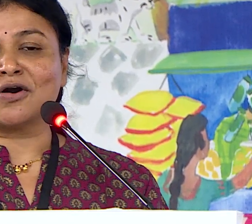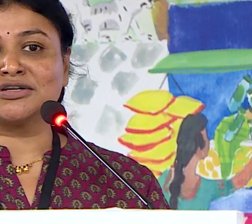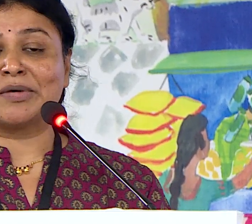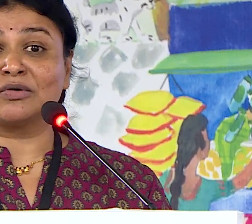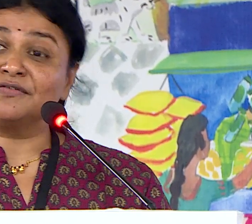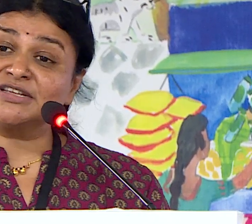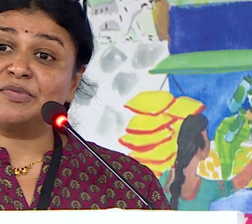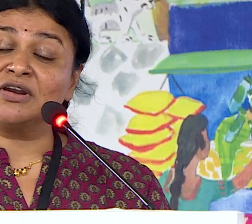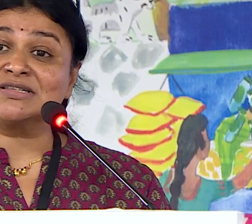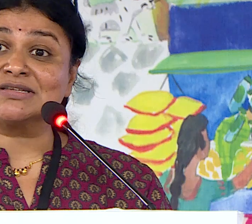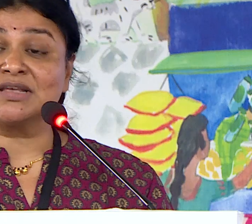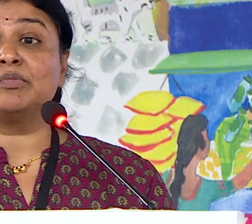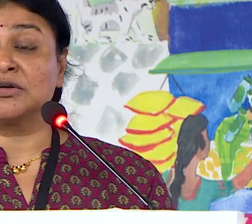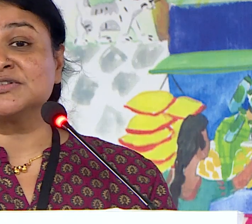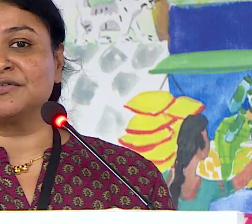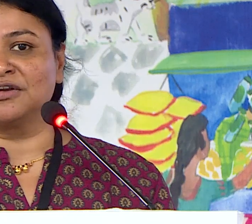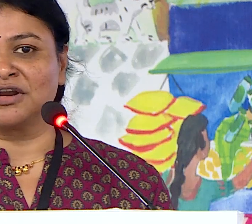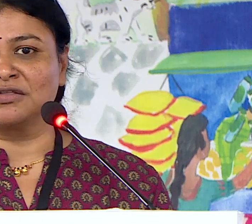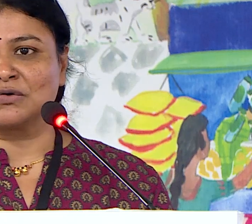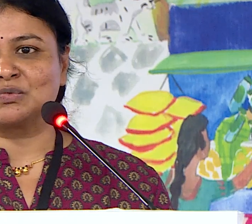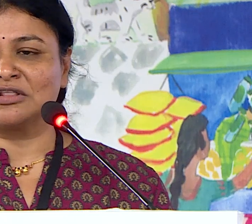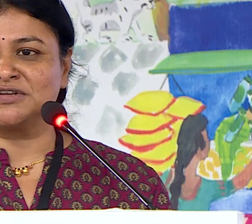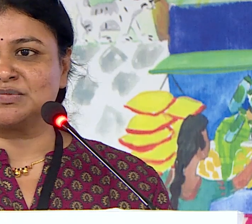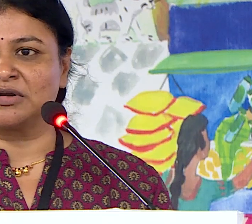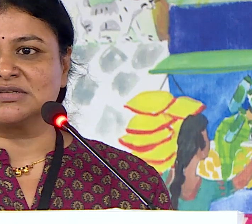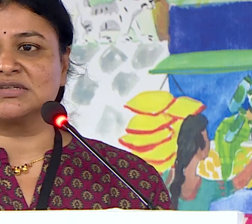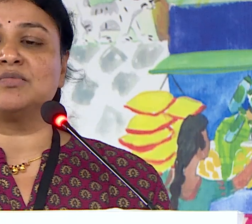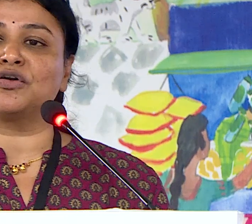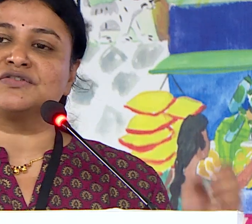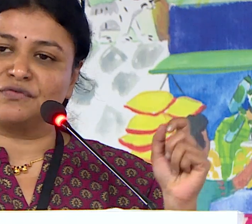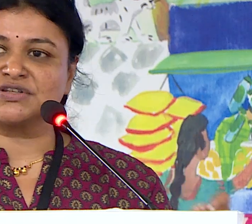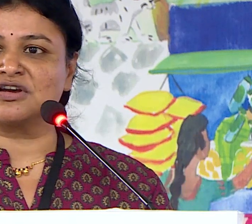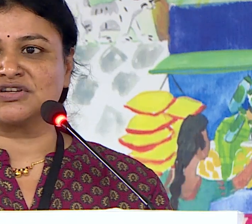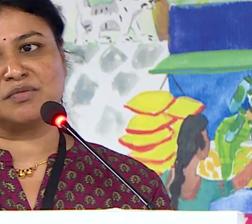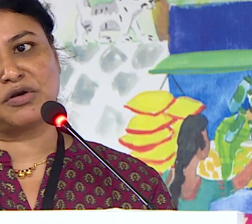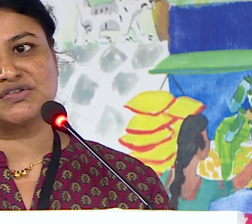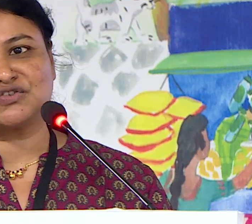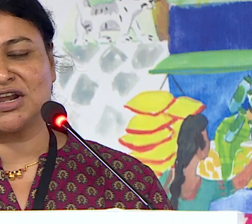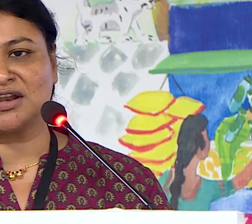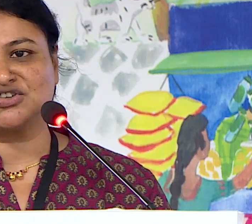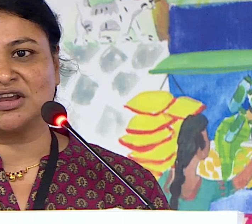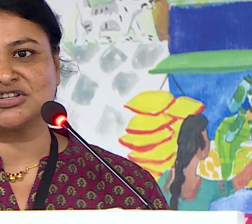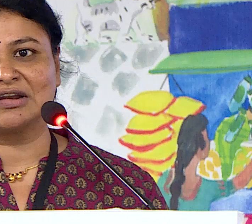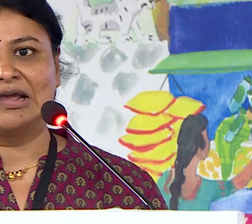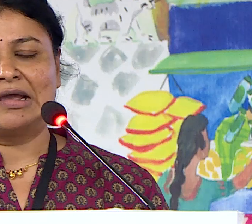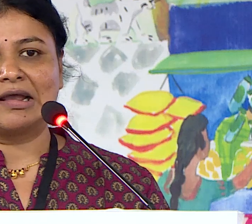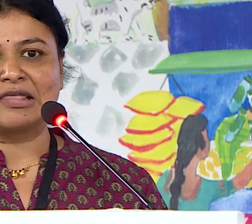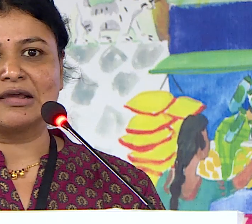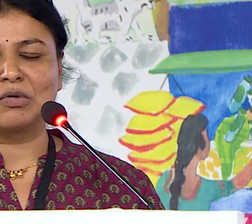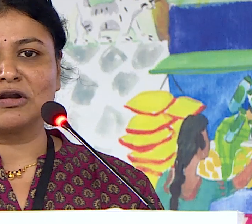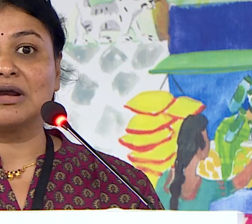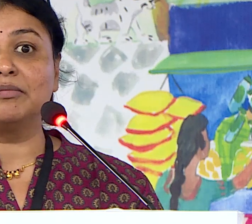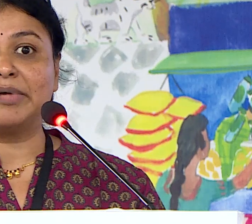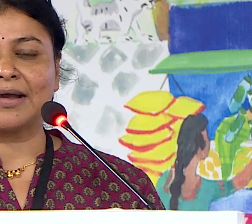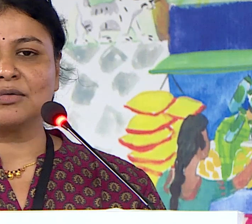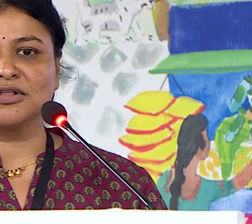We've talked about lived experiences, the importance of hearing those with lived experiences, the importance of research, the importance of training and education. And I think